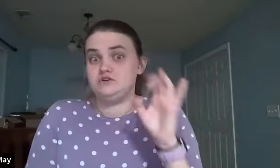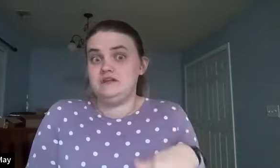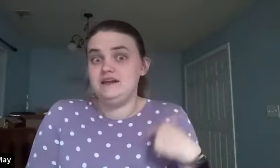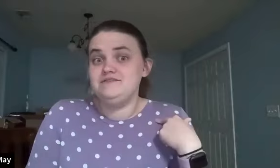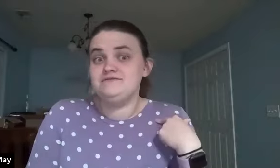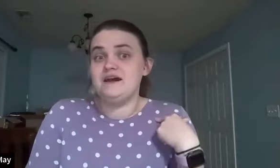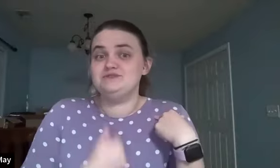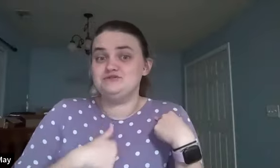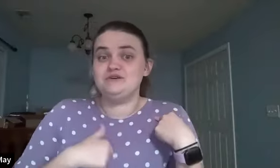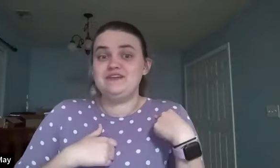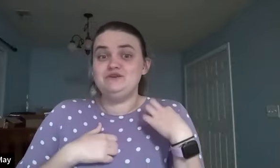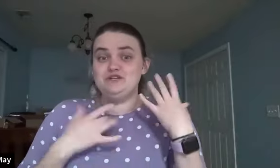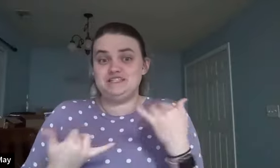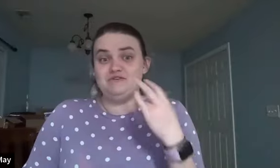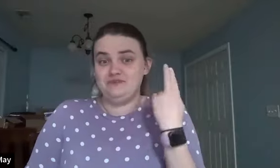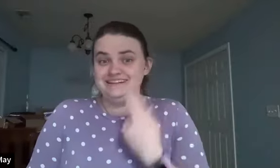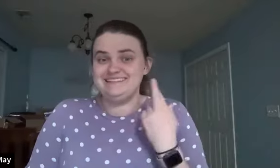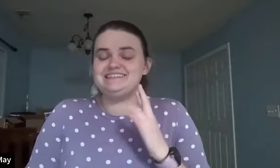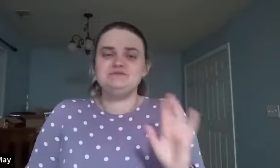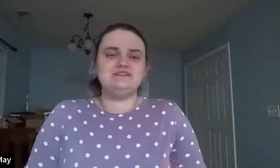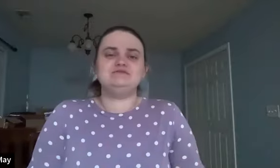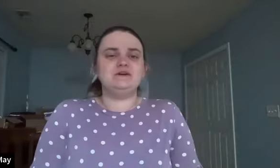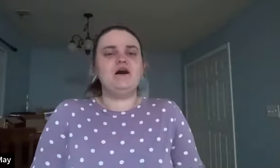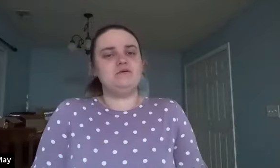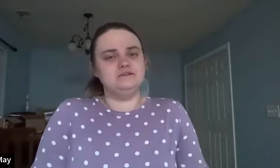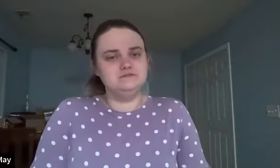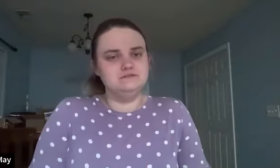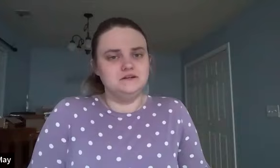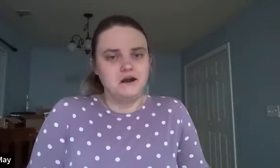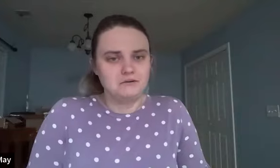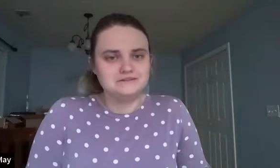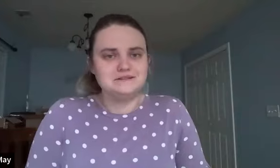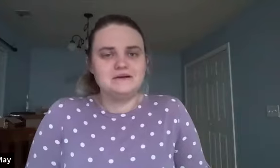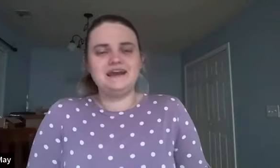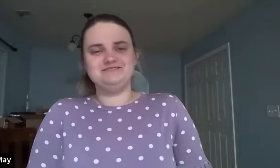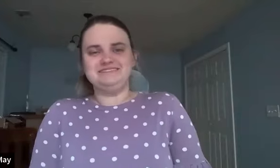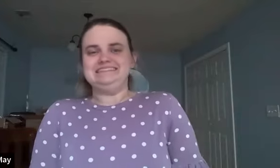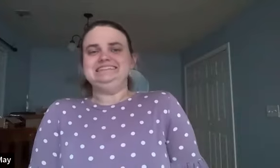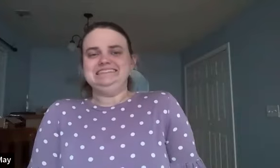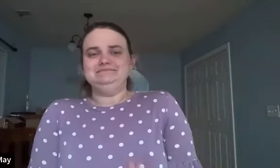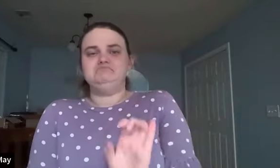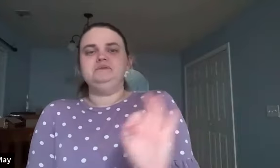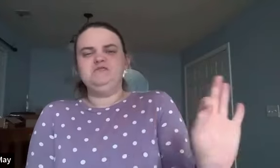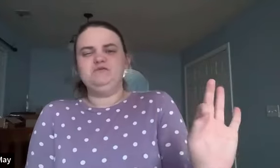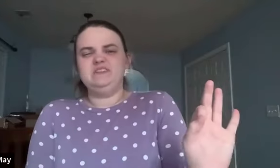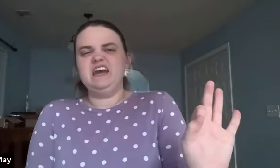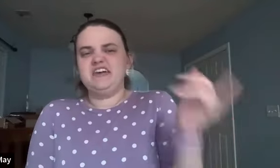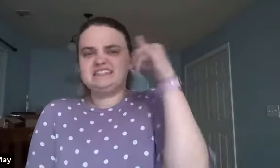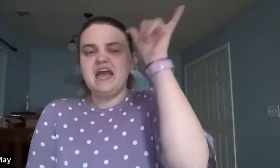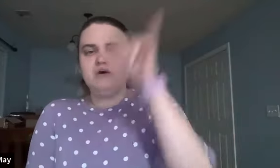your life. I'm so sorry that you are just now realizing this. It was very awkward, very awkward. So like, I'm just always like, beef, yeah, that's cow.